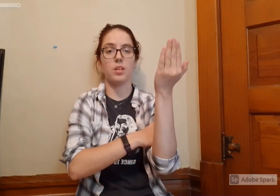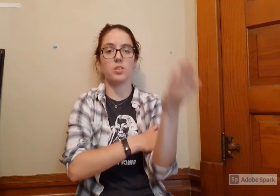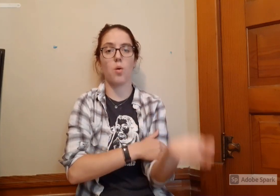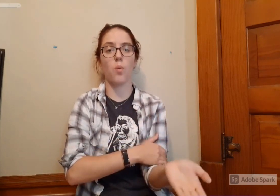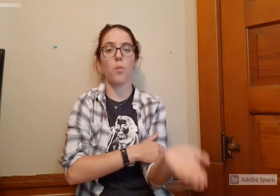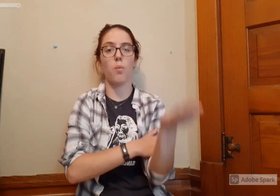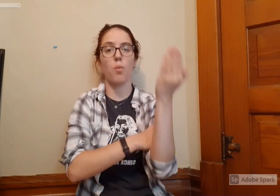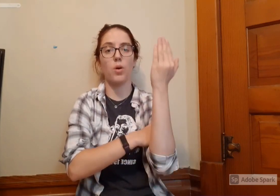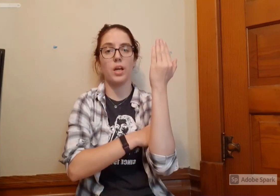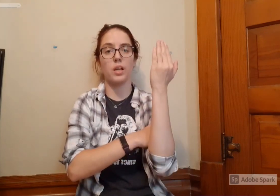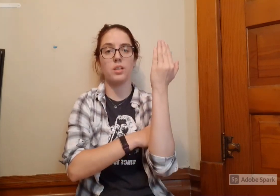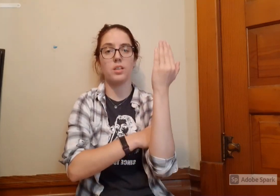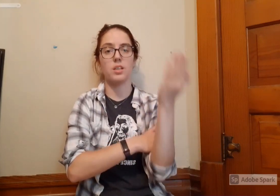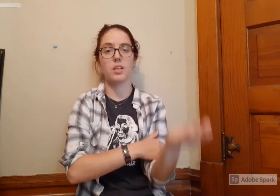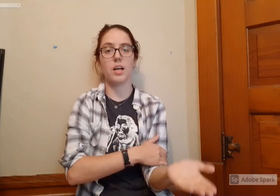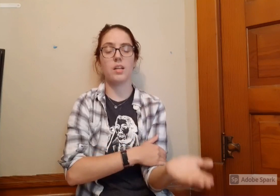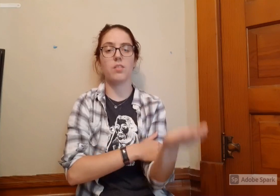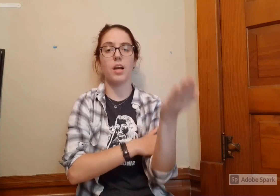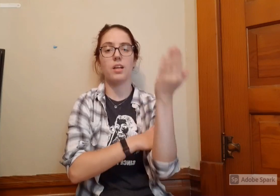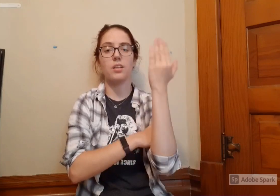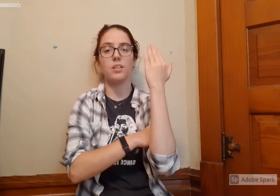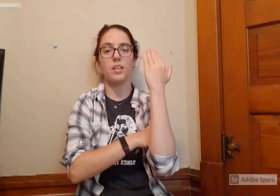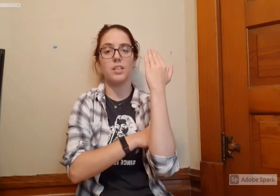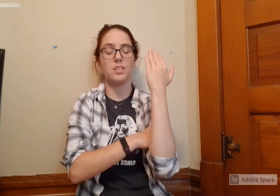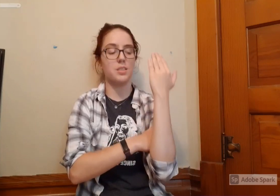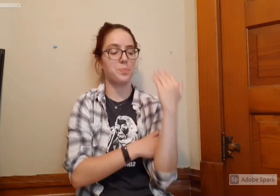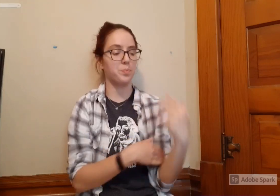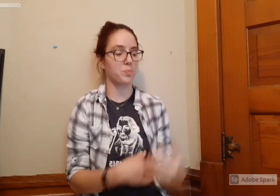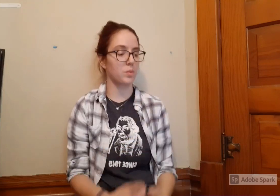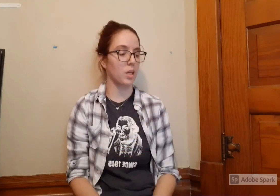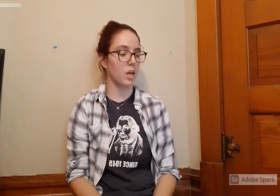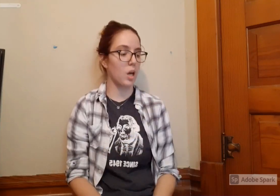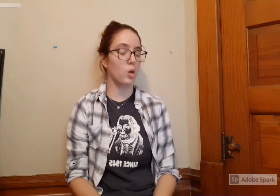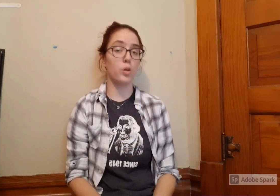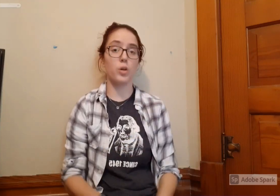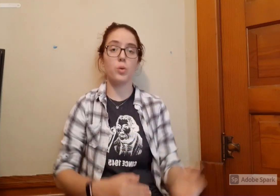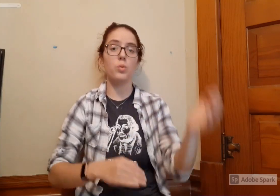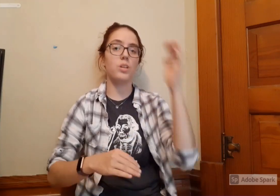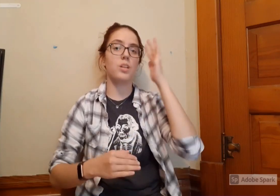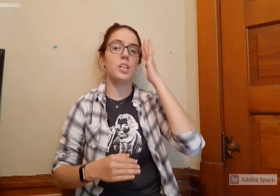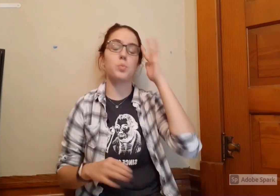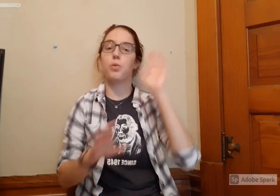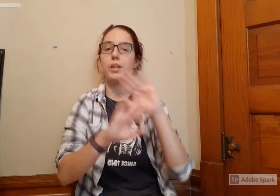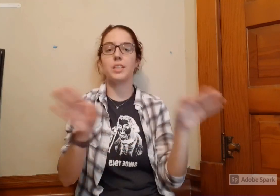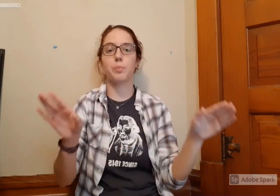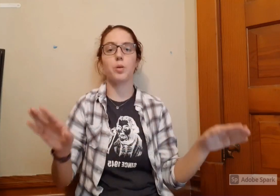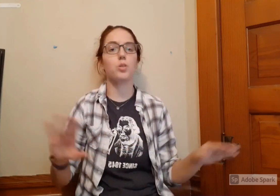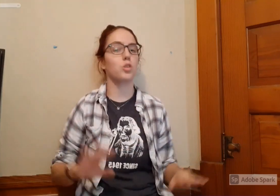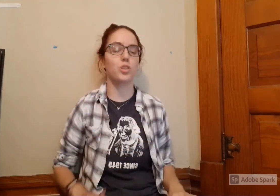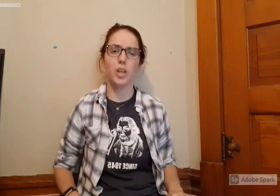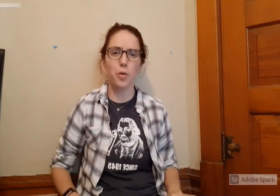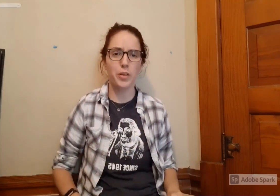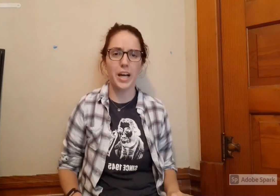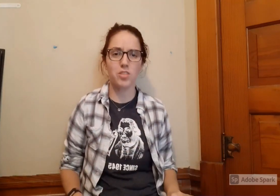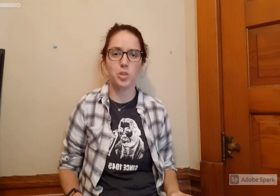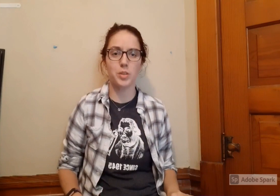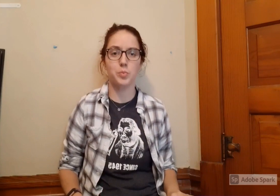So morning, kind of like this. Noon, it's pretty simple. Don't really have to do much